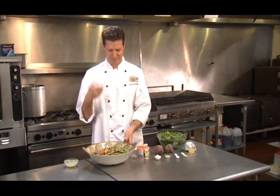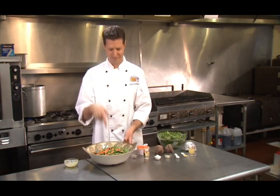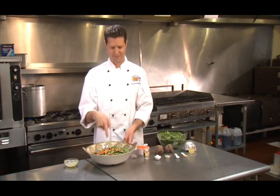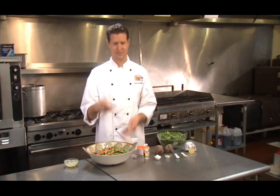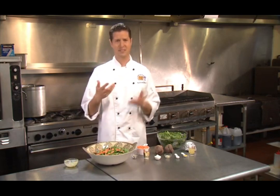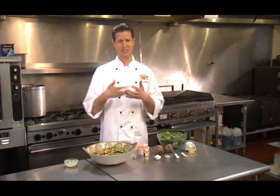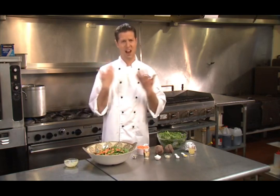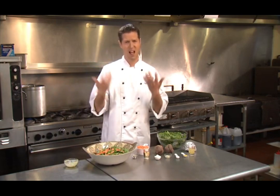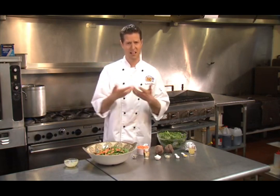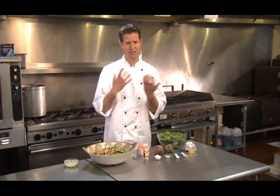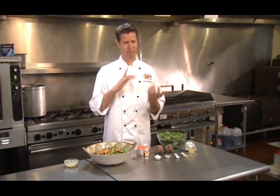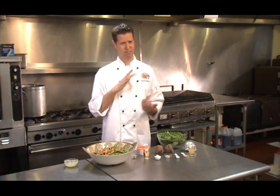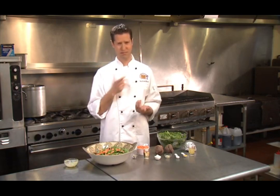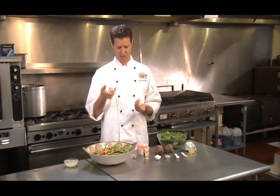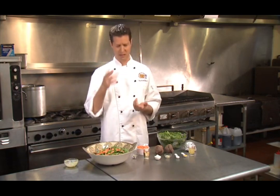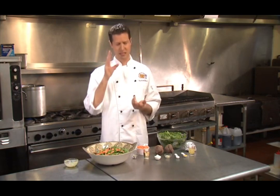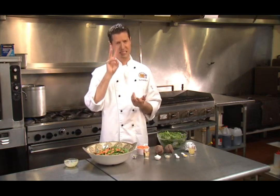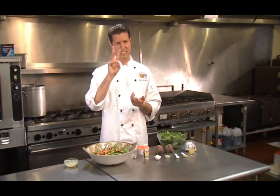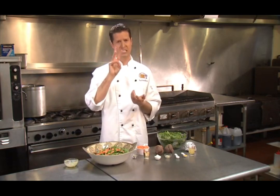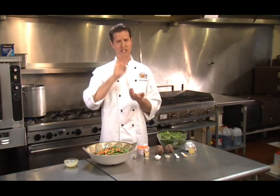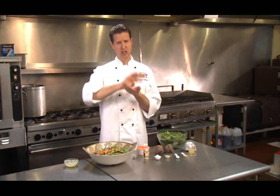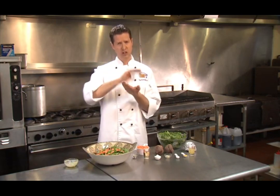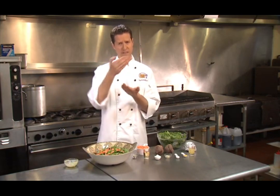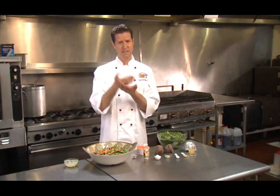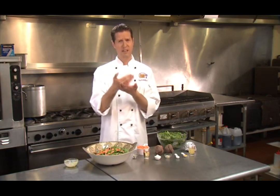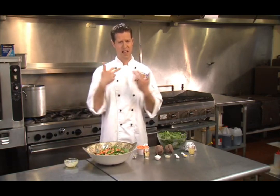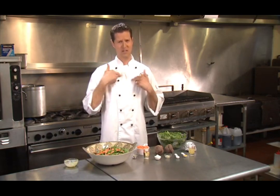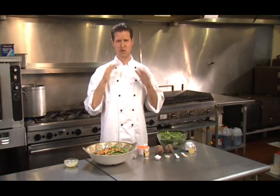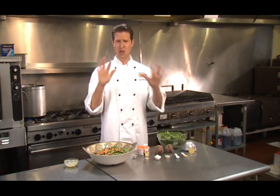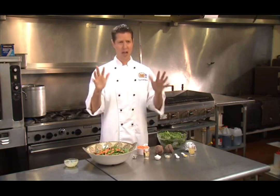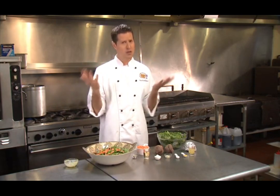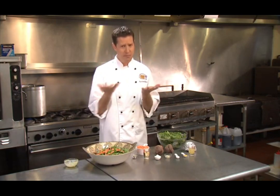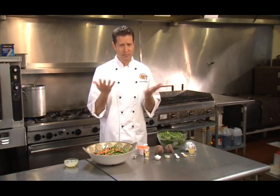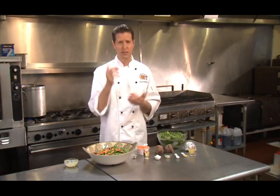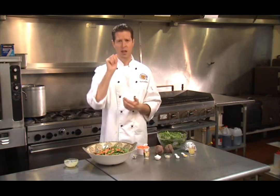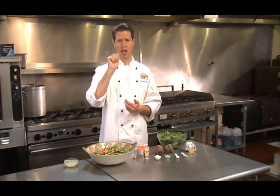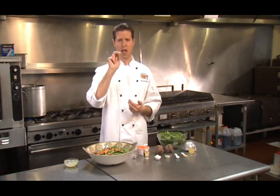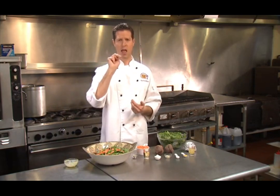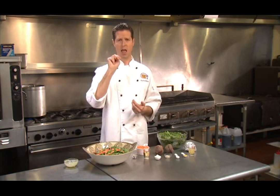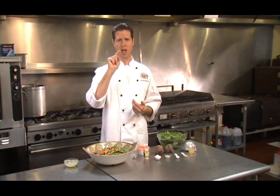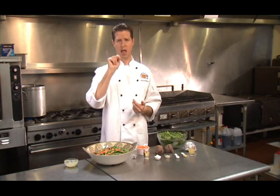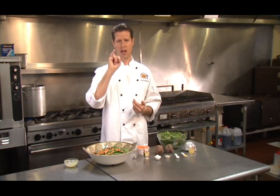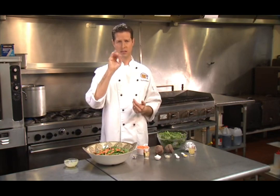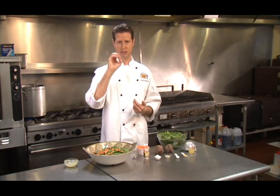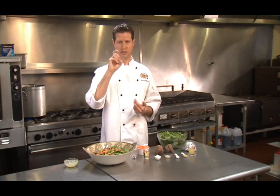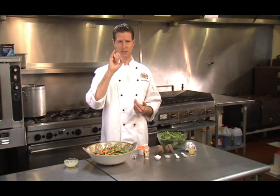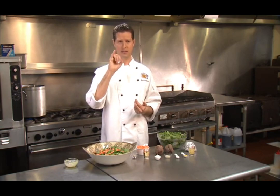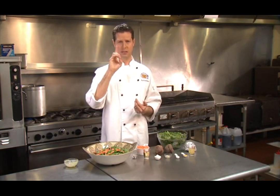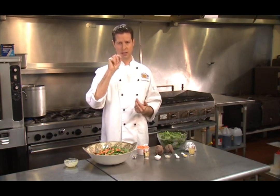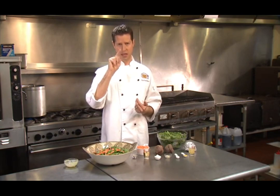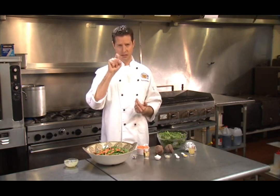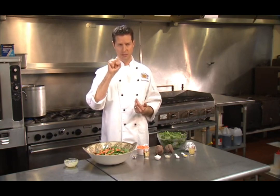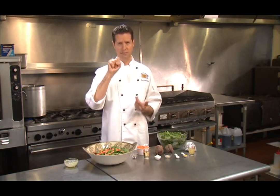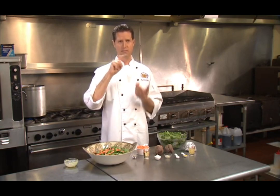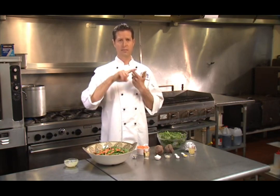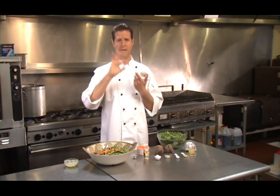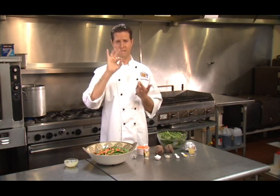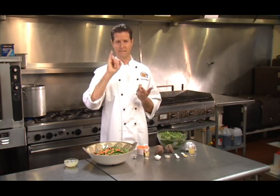Beautiful! This salad is cool and has 6 servings. It has great antioxidants and fiber with only